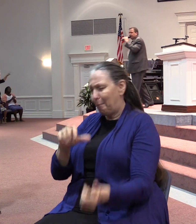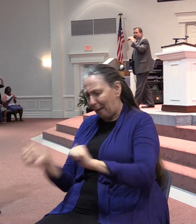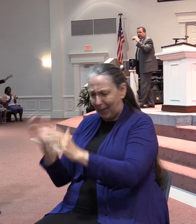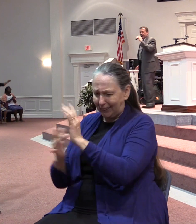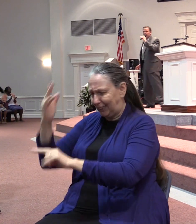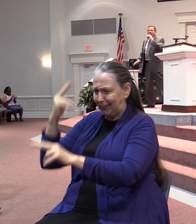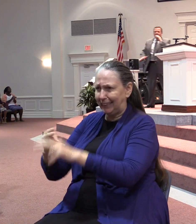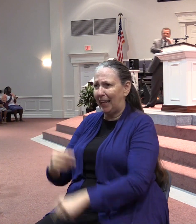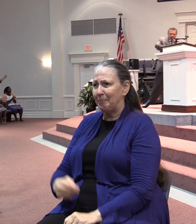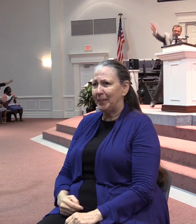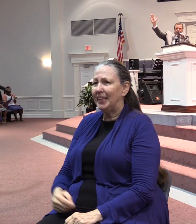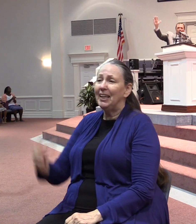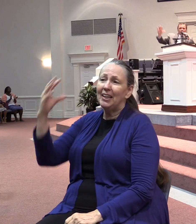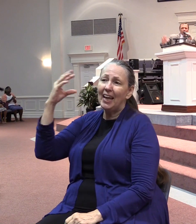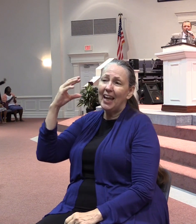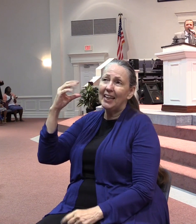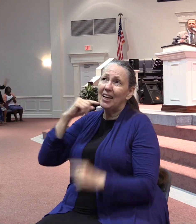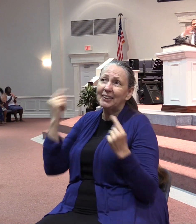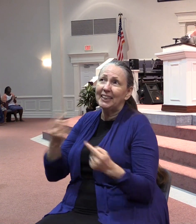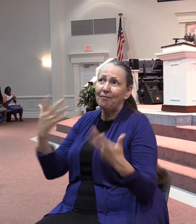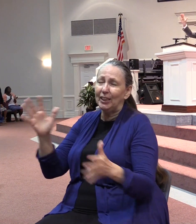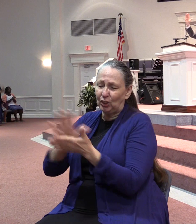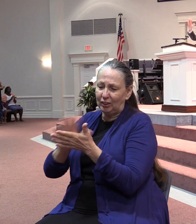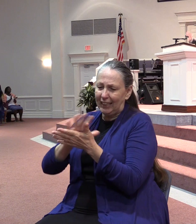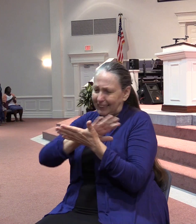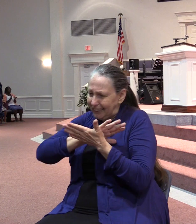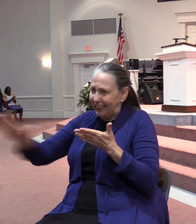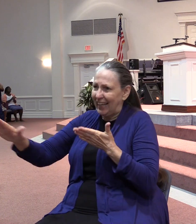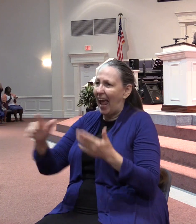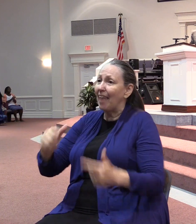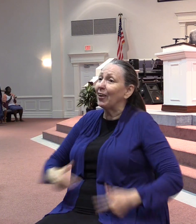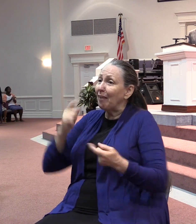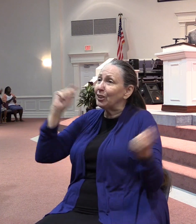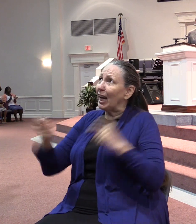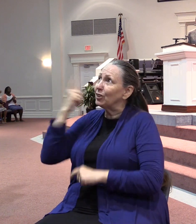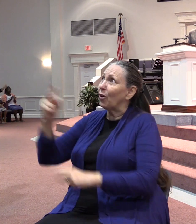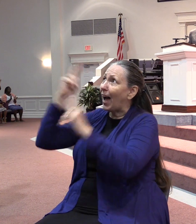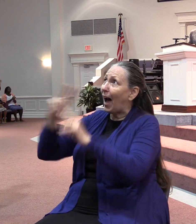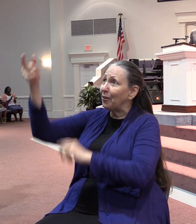in Jesus' name, and their sins washed away, and their lives converted for the glory of God.